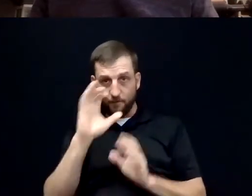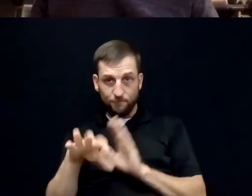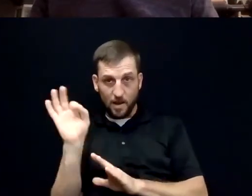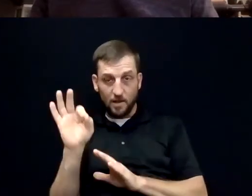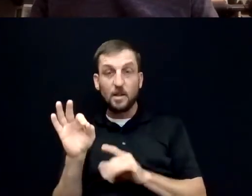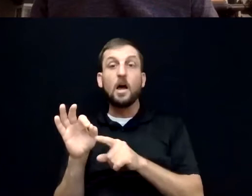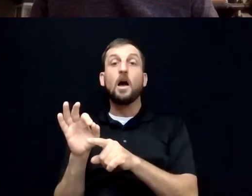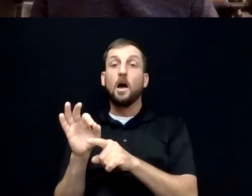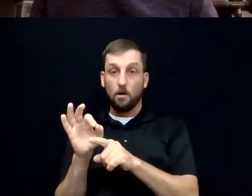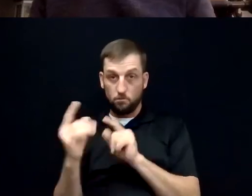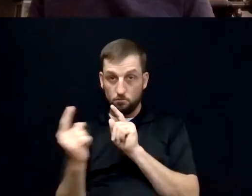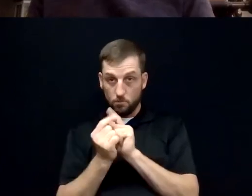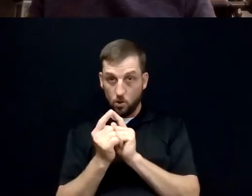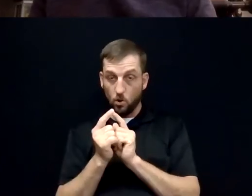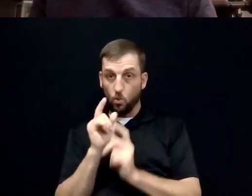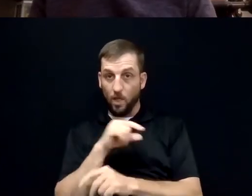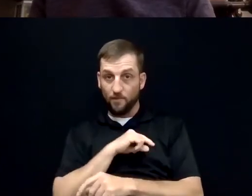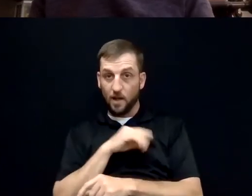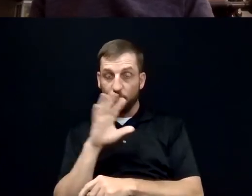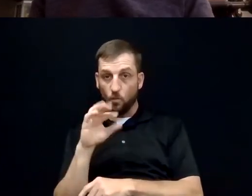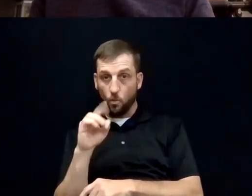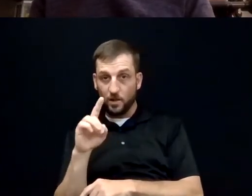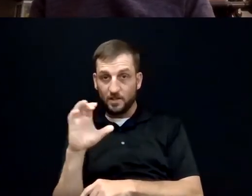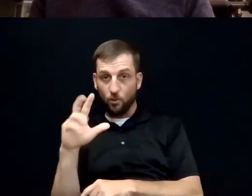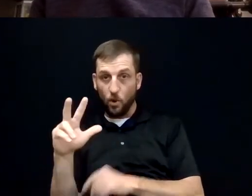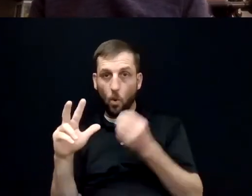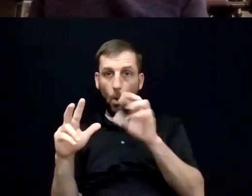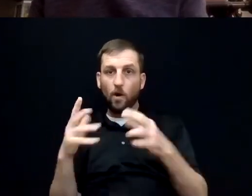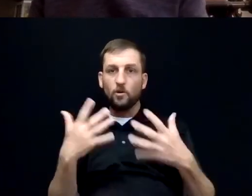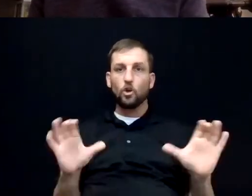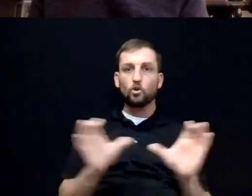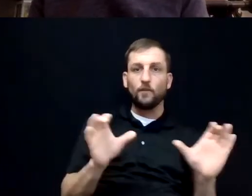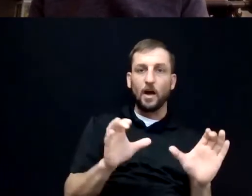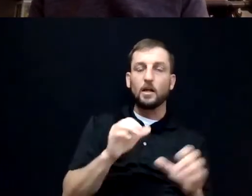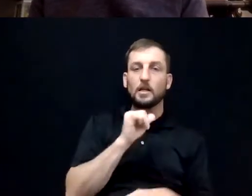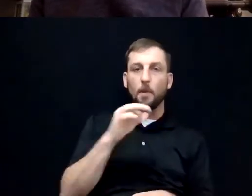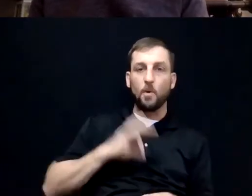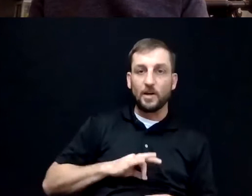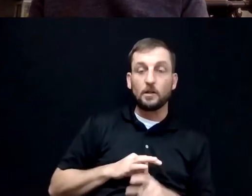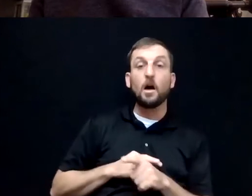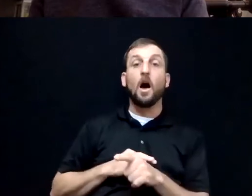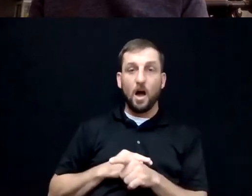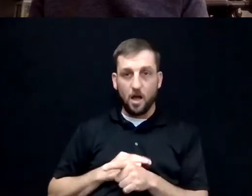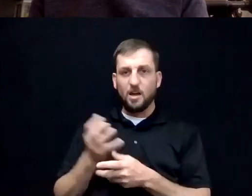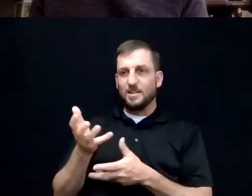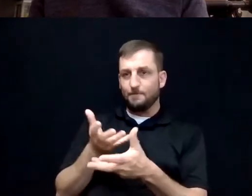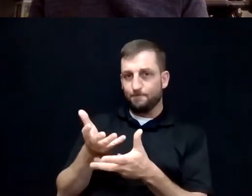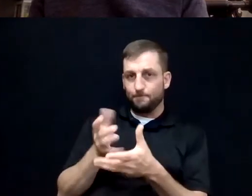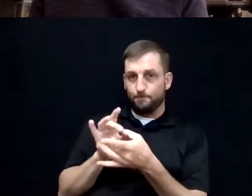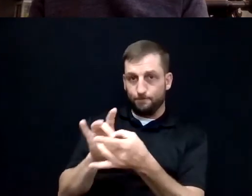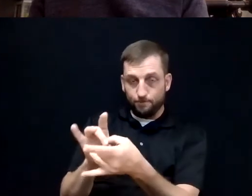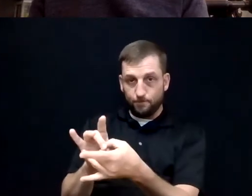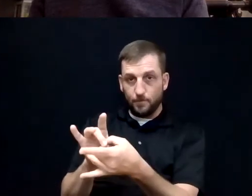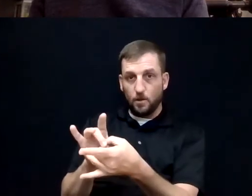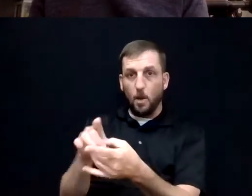qualified 501c3 or certified nonprofit, you want to then work with them to build their transportation program to where they're